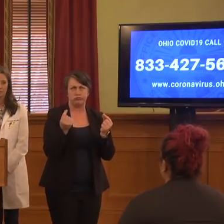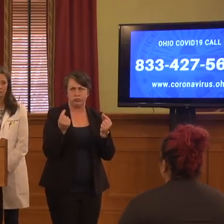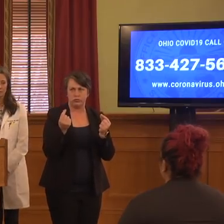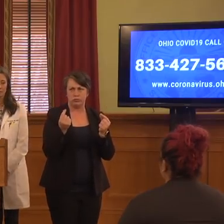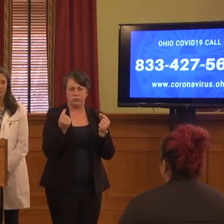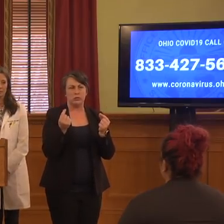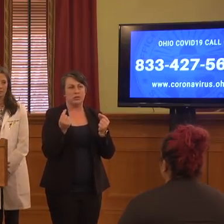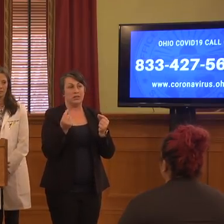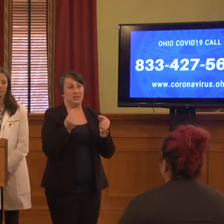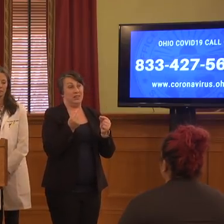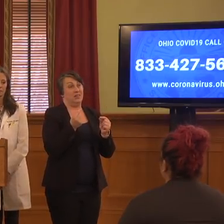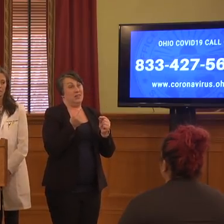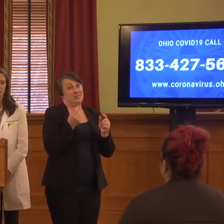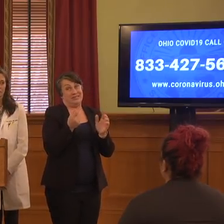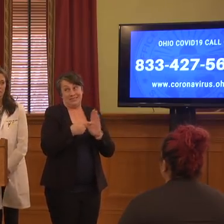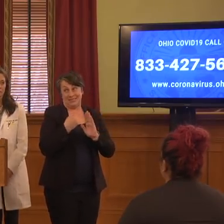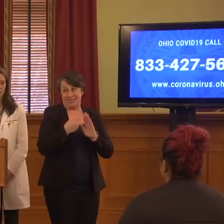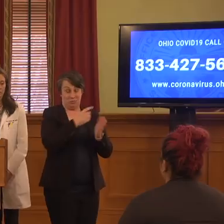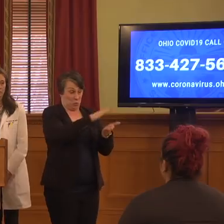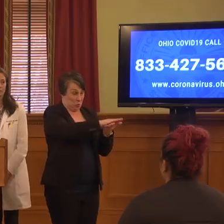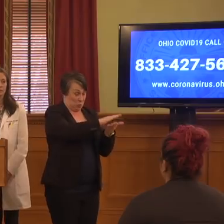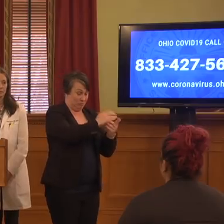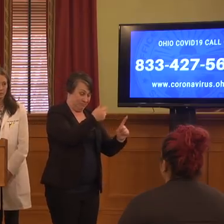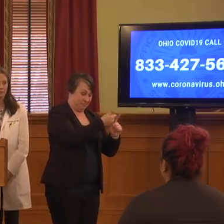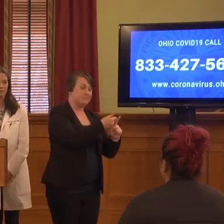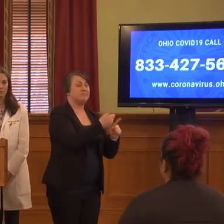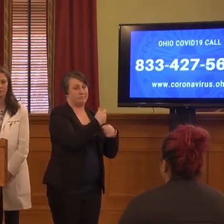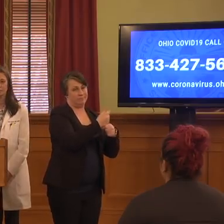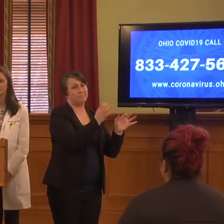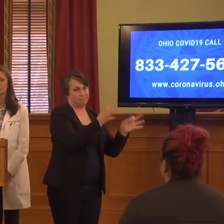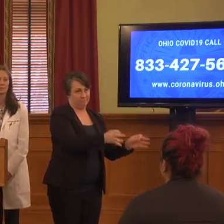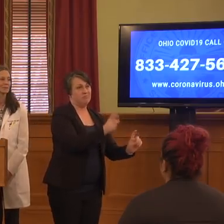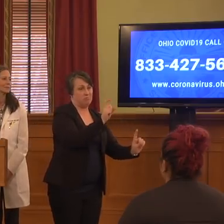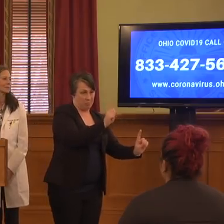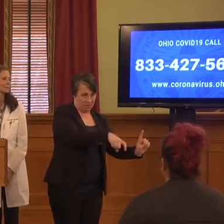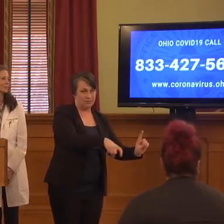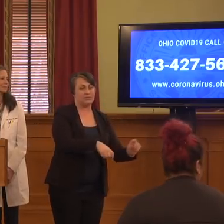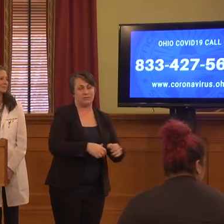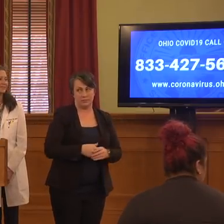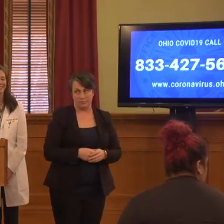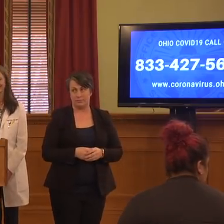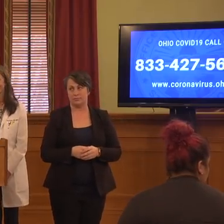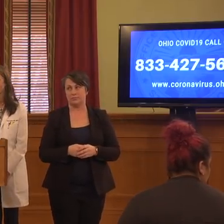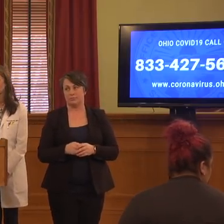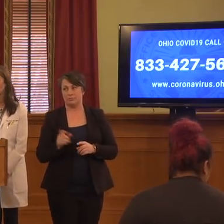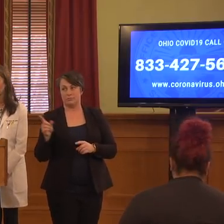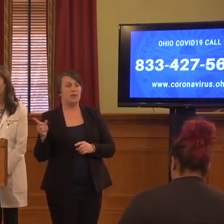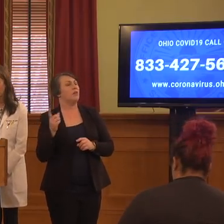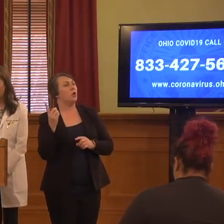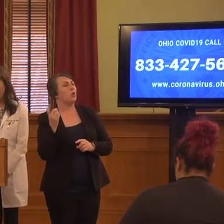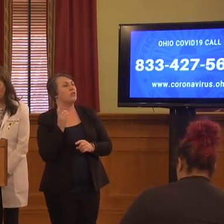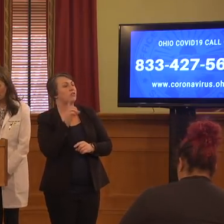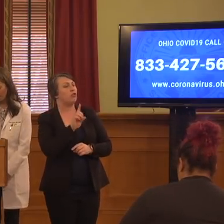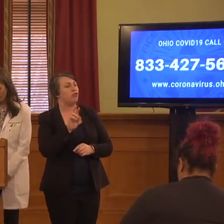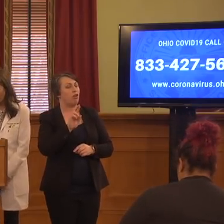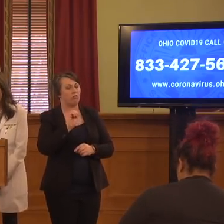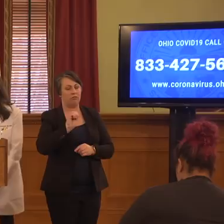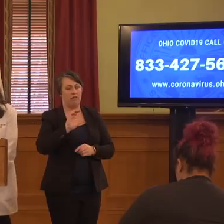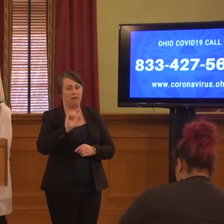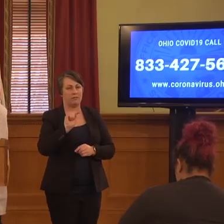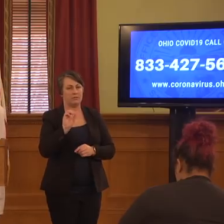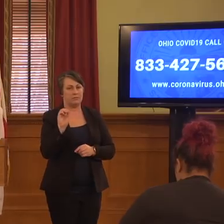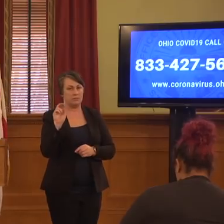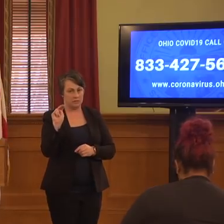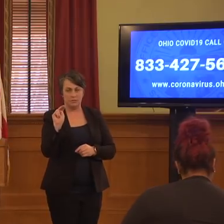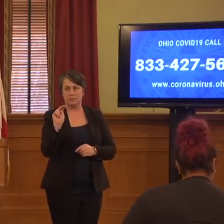to look at the individual facts, the individual case. No. I had one more question for Dr. Acton, just on the testing. You mentioned